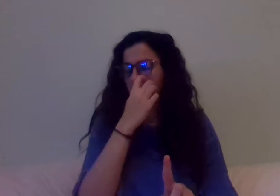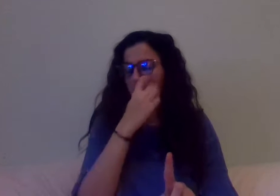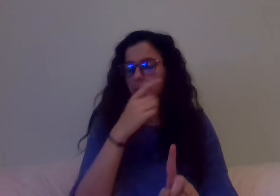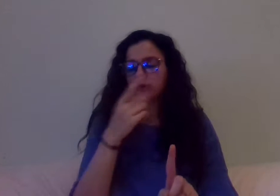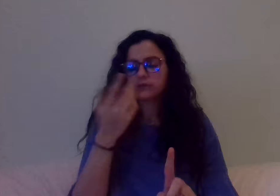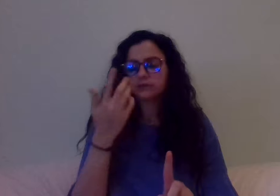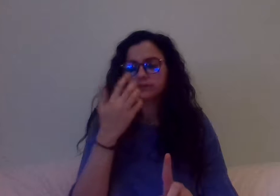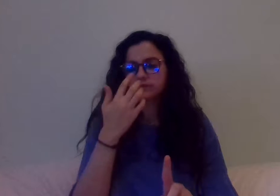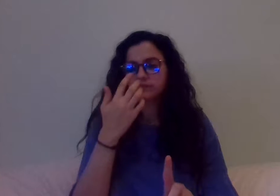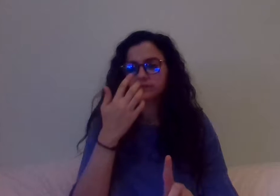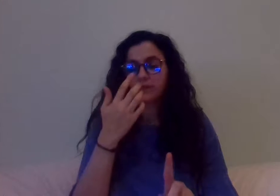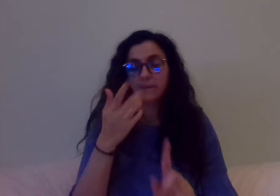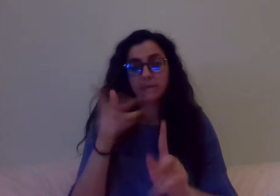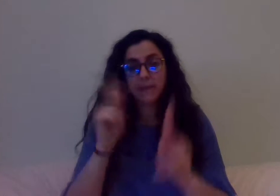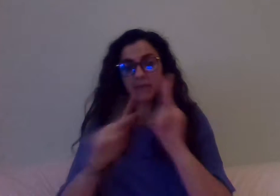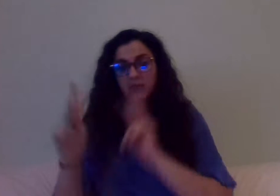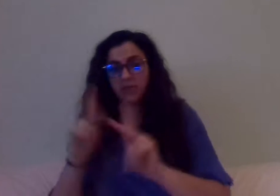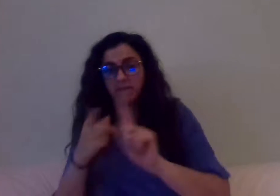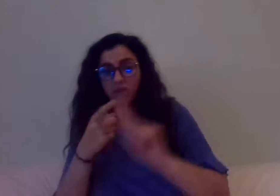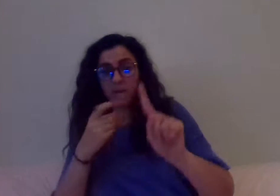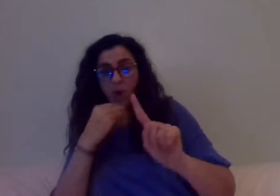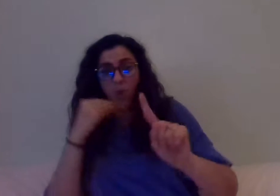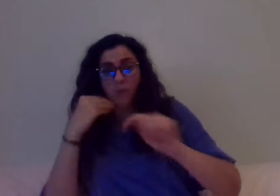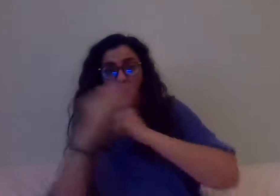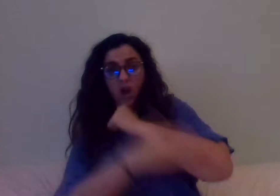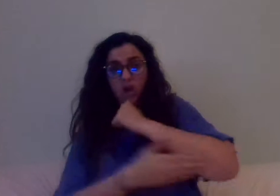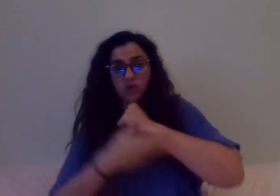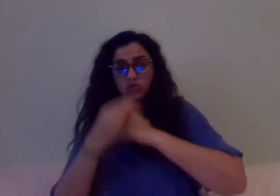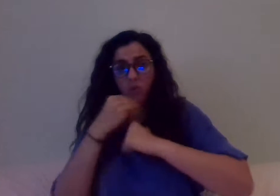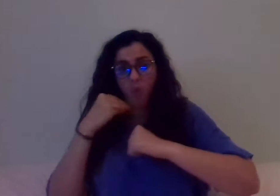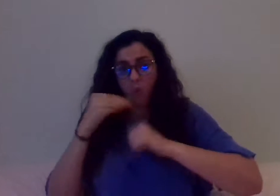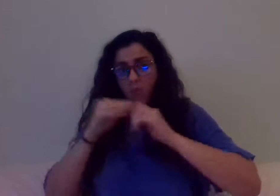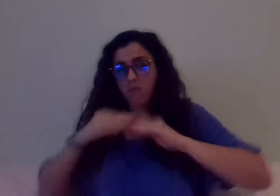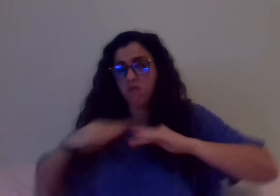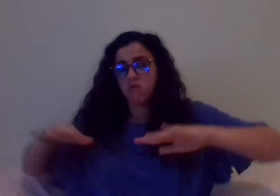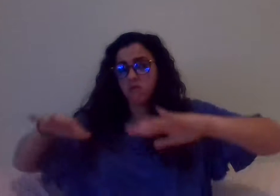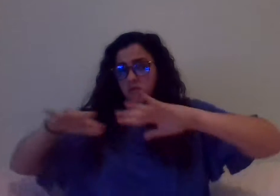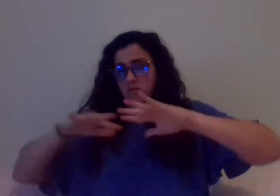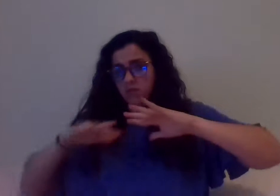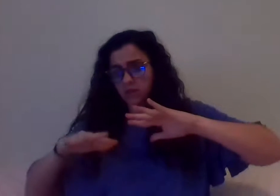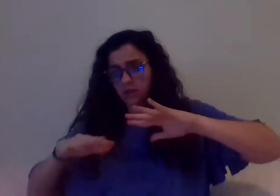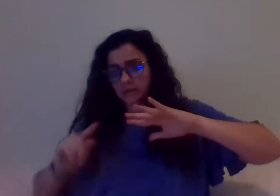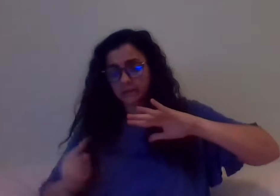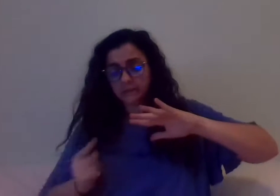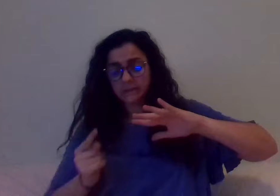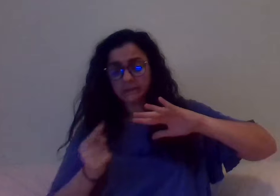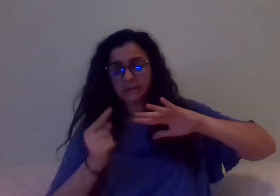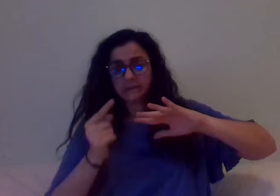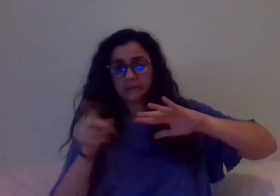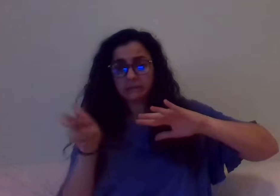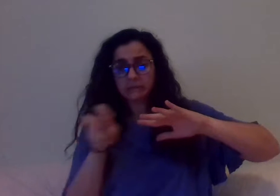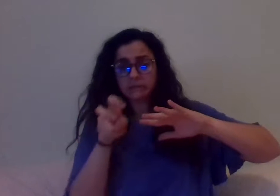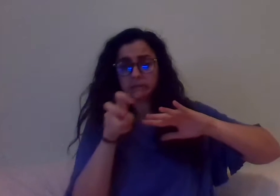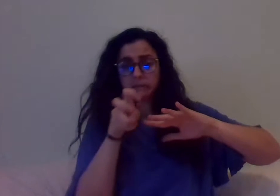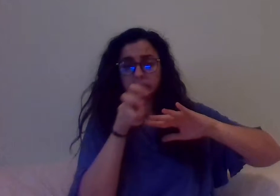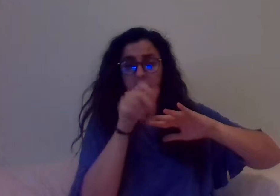their homelands and their home countries in Europe. They were crossing the Atlantic Ocean to come to these northern United States